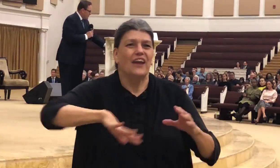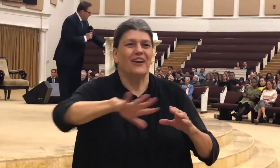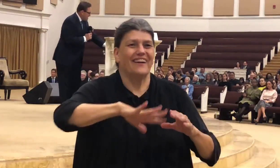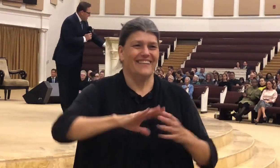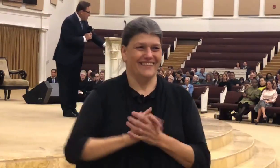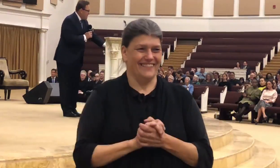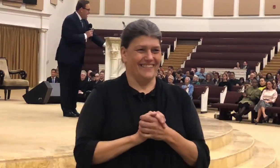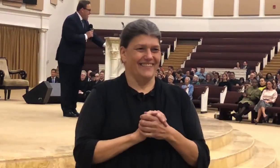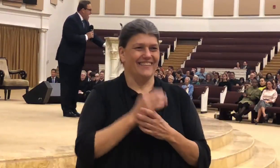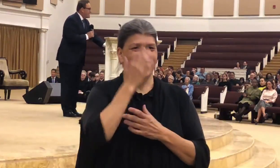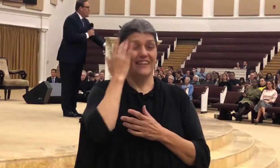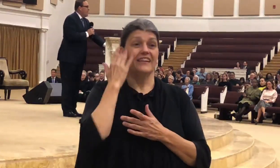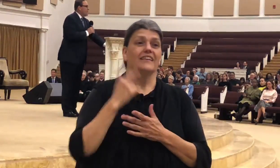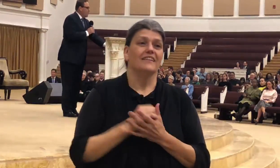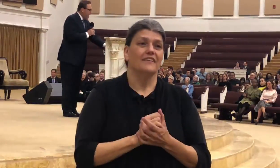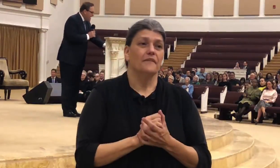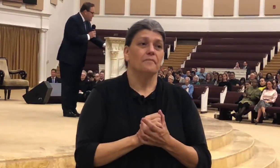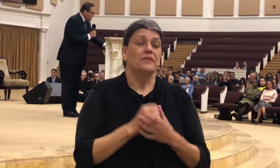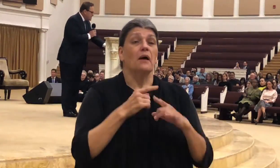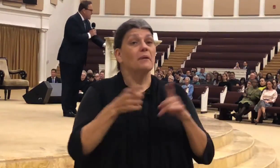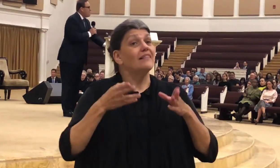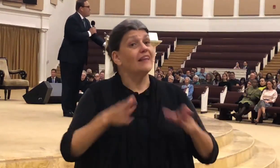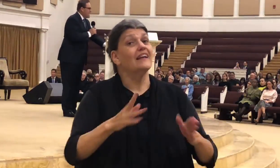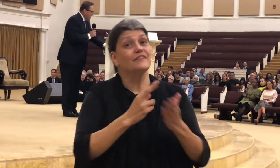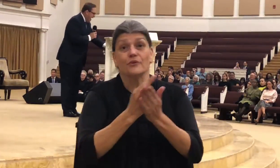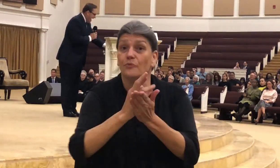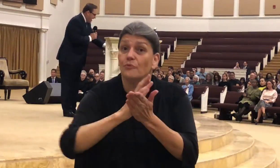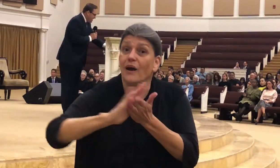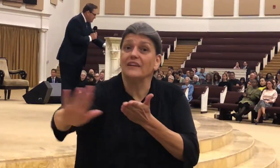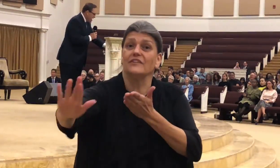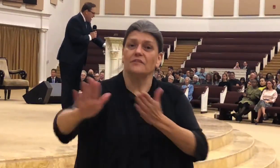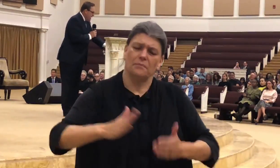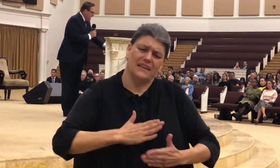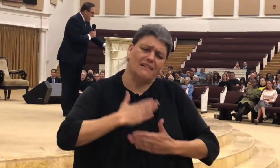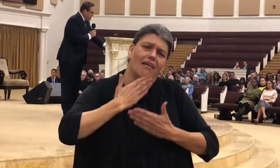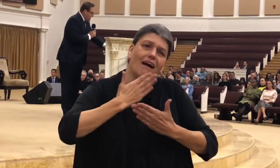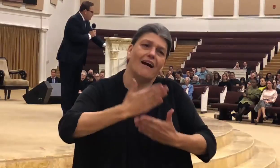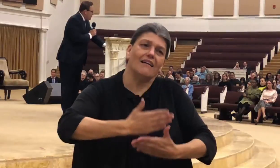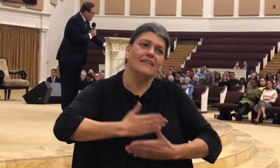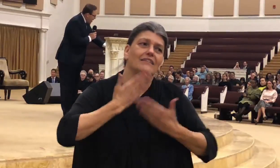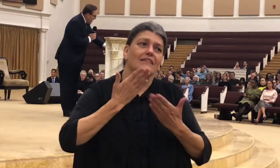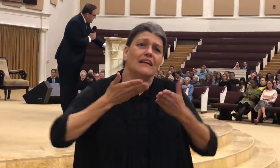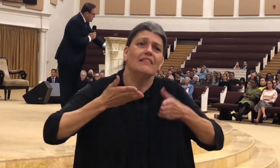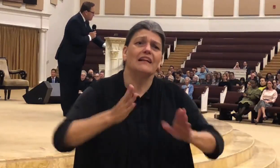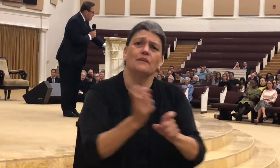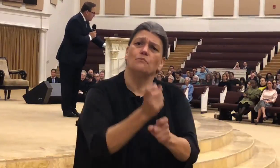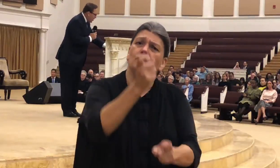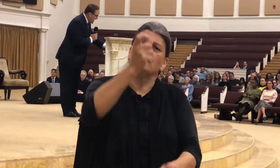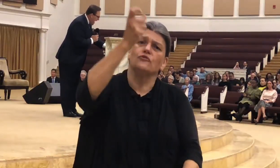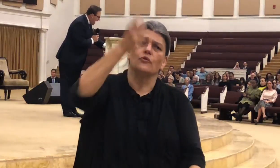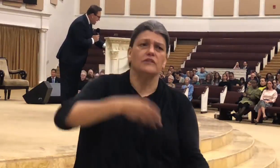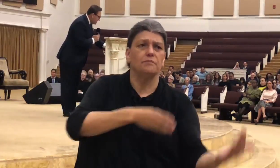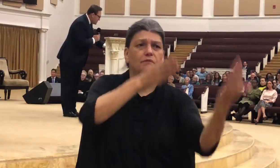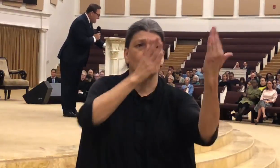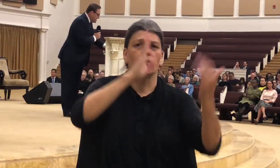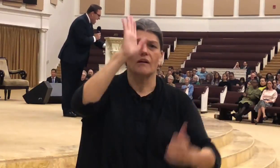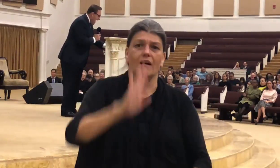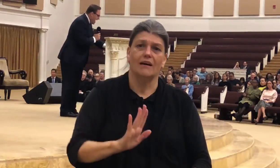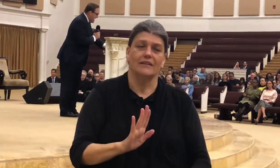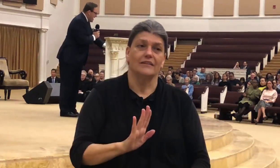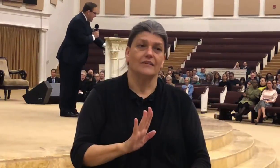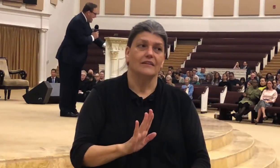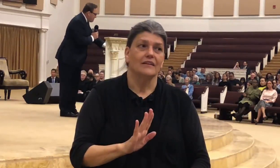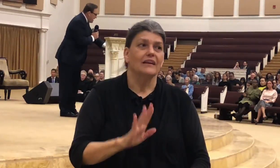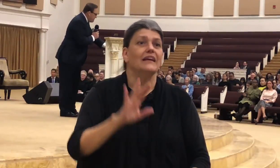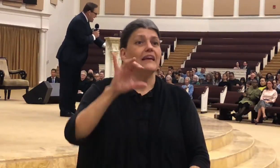verse number 3, it said, but let the righteous be glad. Let them rejoice before God.